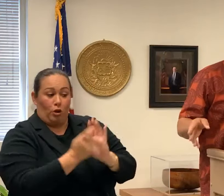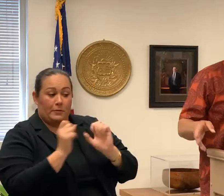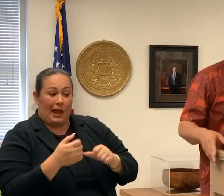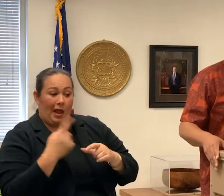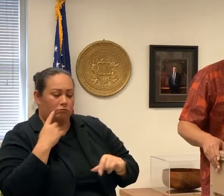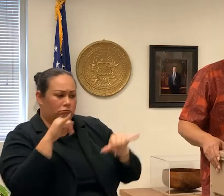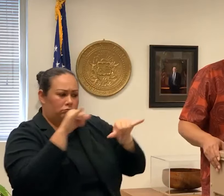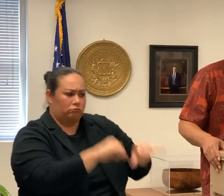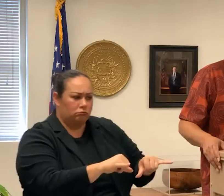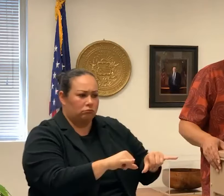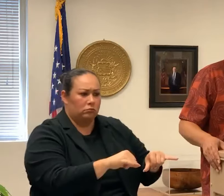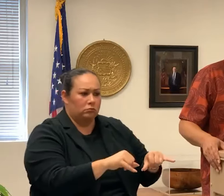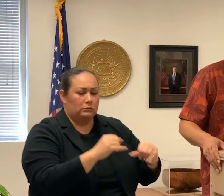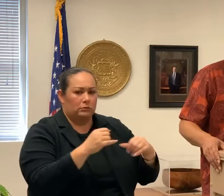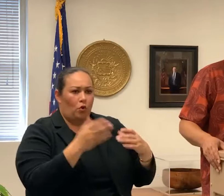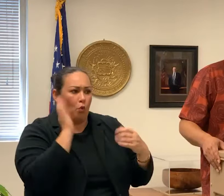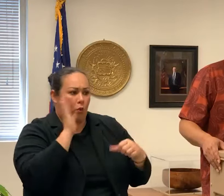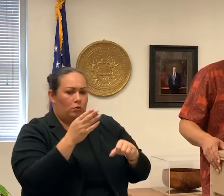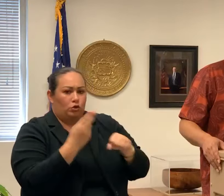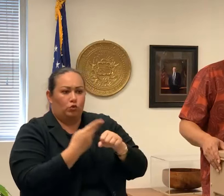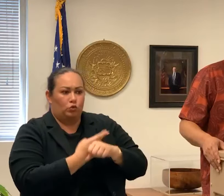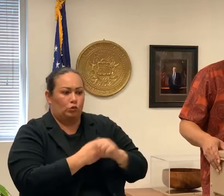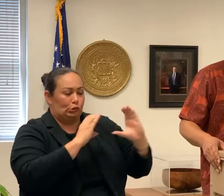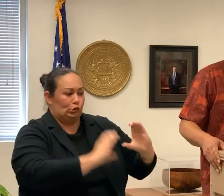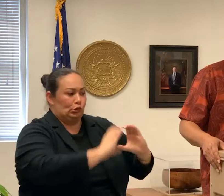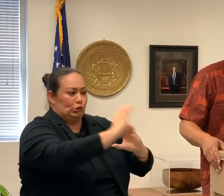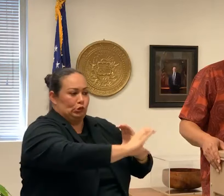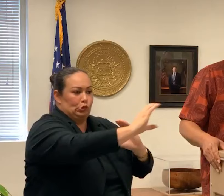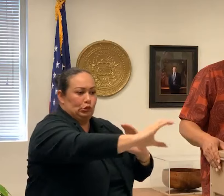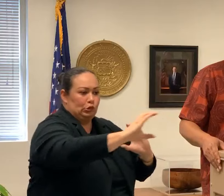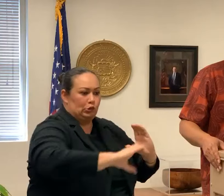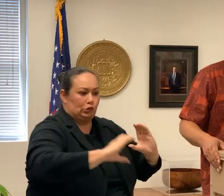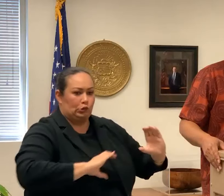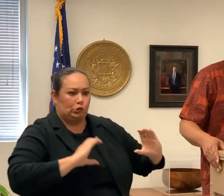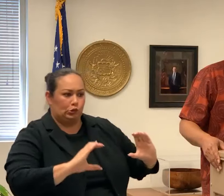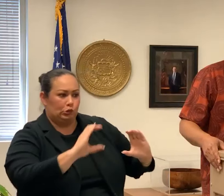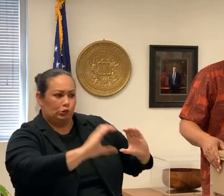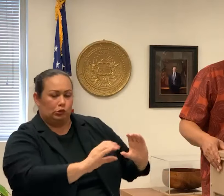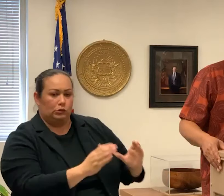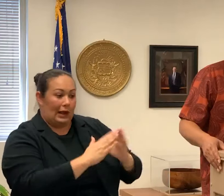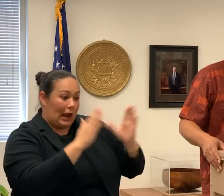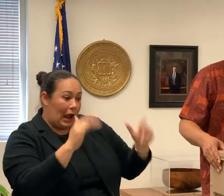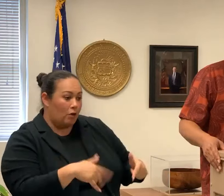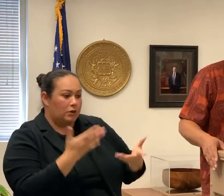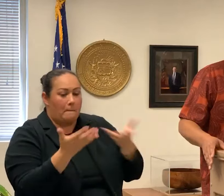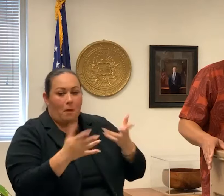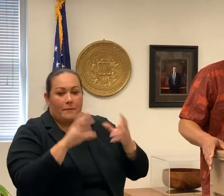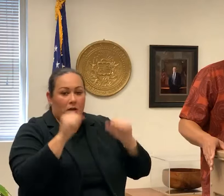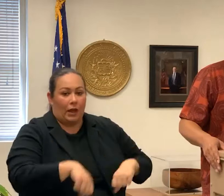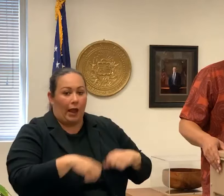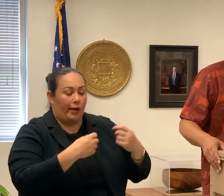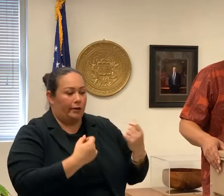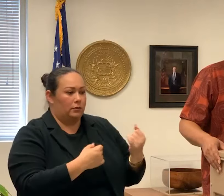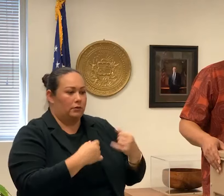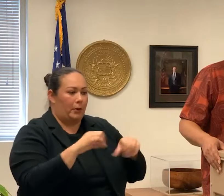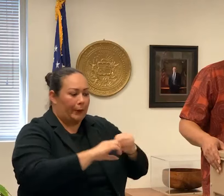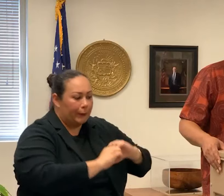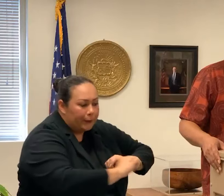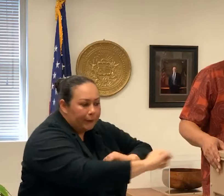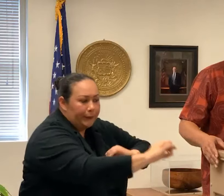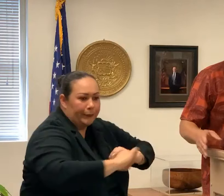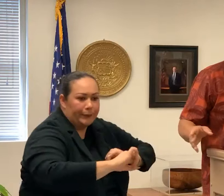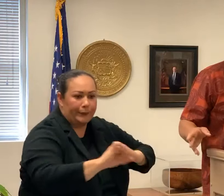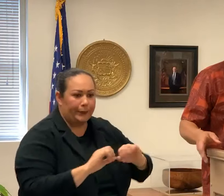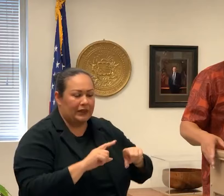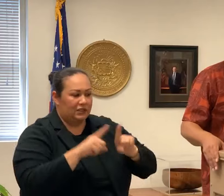going to lay infrastructure down on our island, we're going to make sure we put it somewhere that we can make use of it after the temporary structures are taken down.